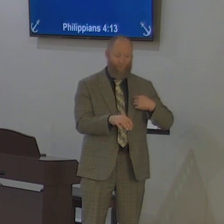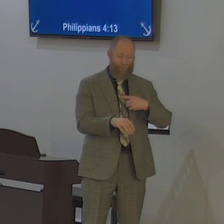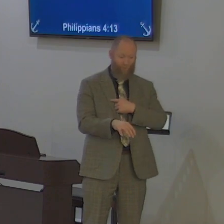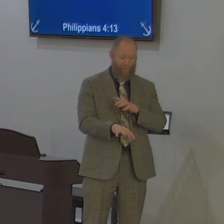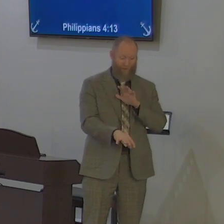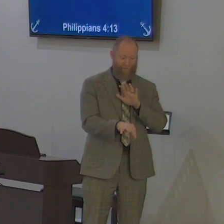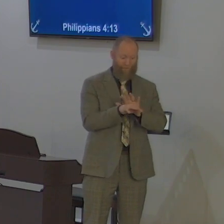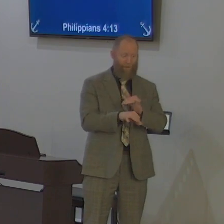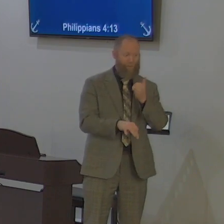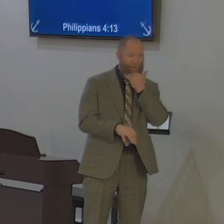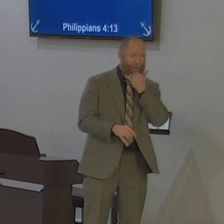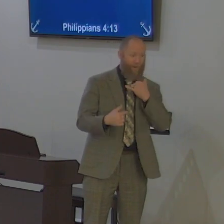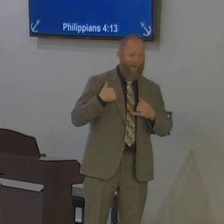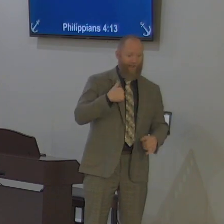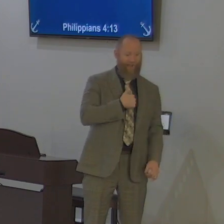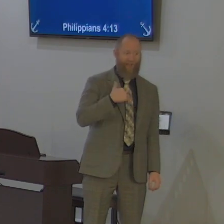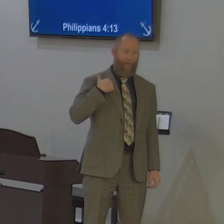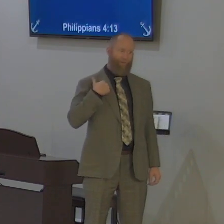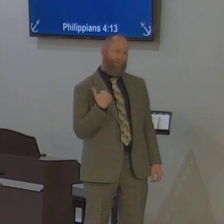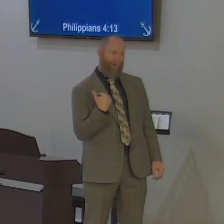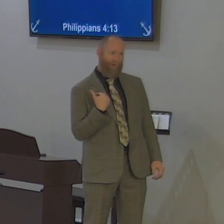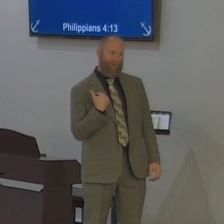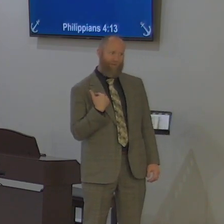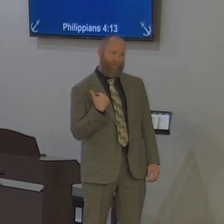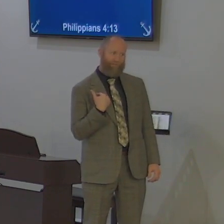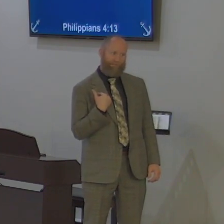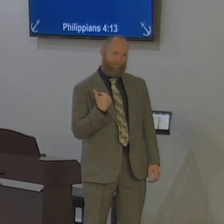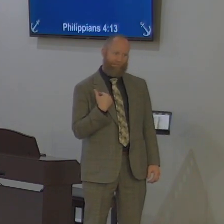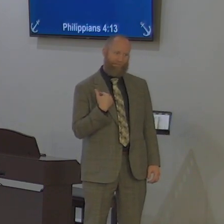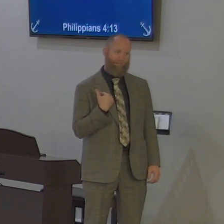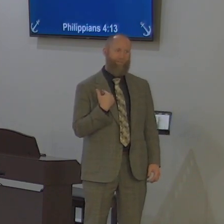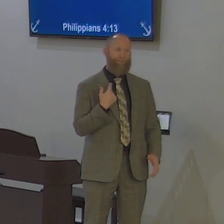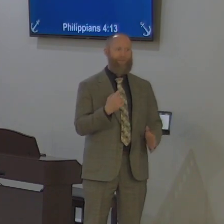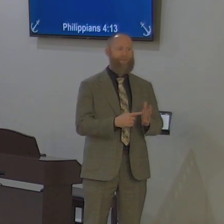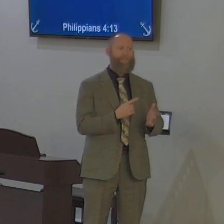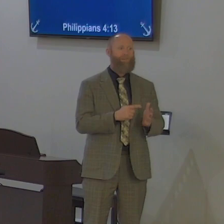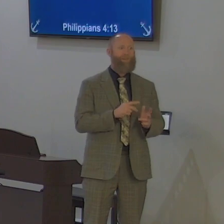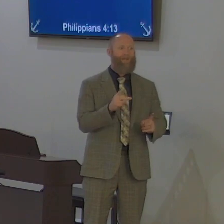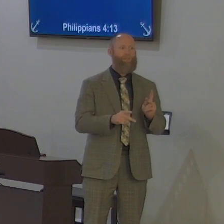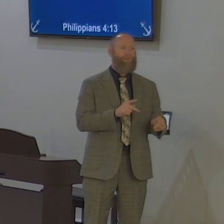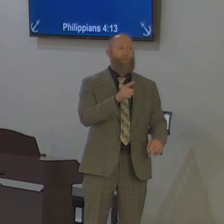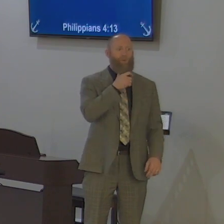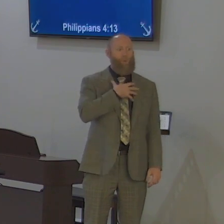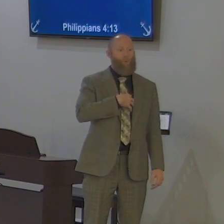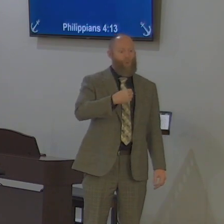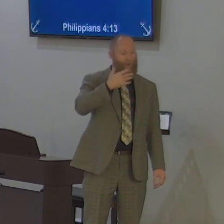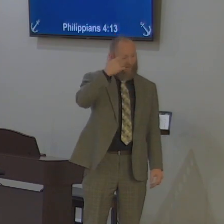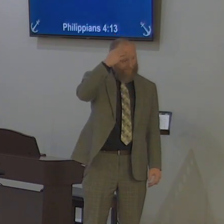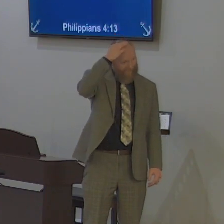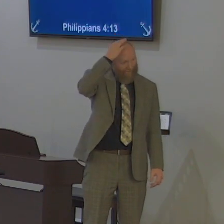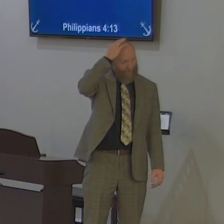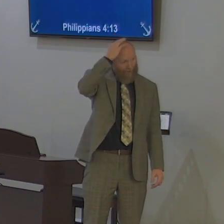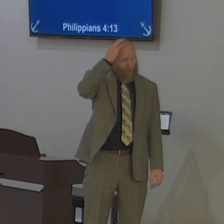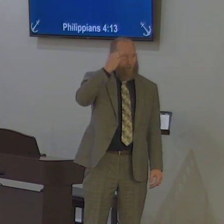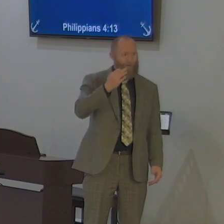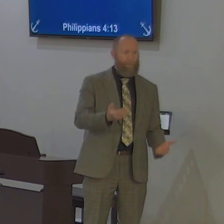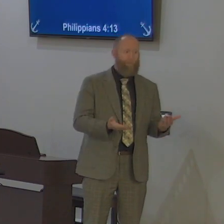less hair than you used to and some of it is white, you've made a whole bucket load of bad decisions and good decisions in your life.